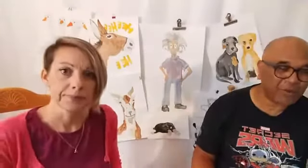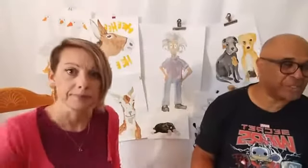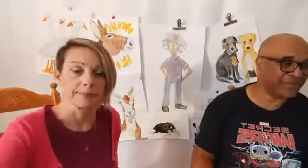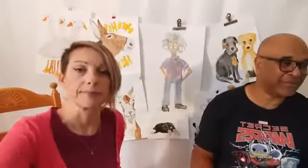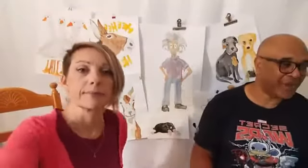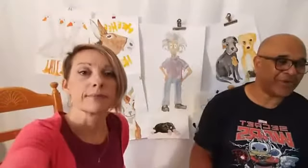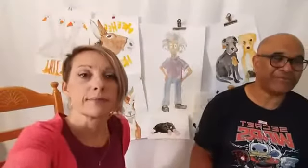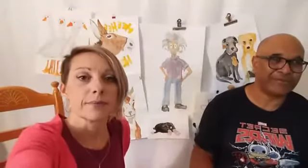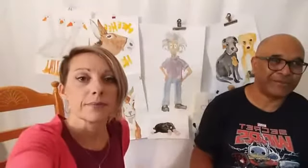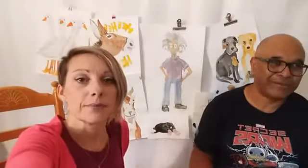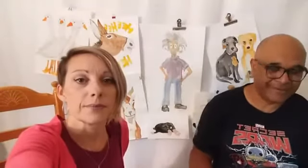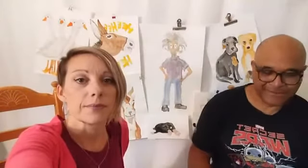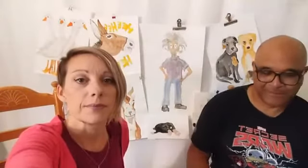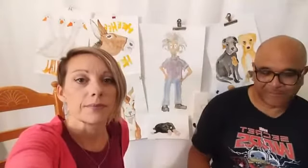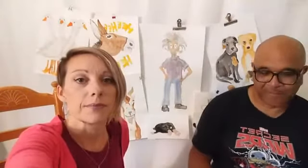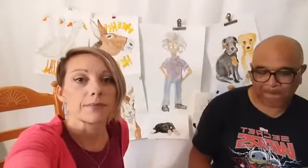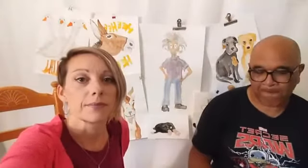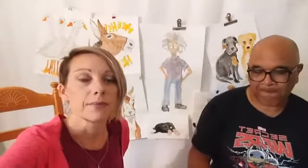old tin bath.